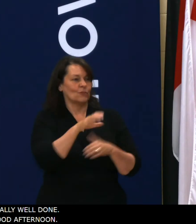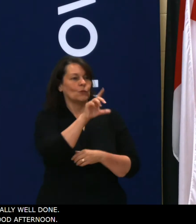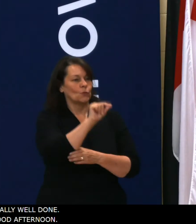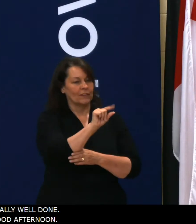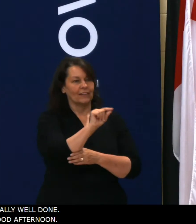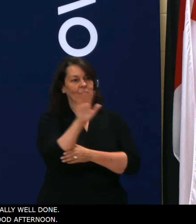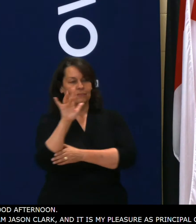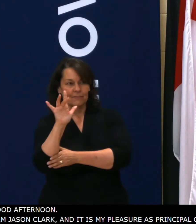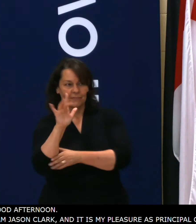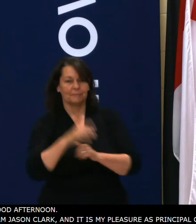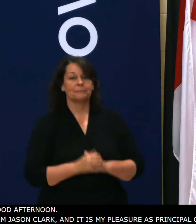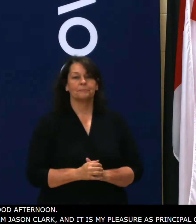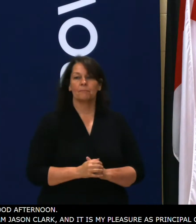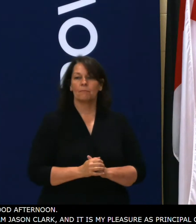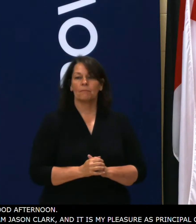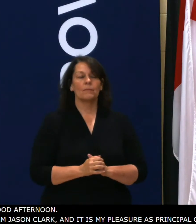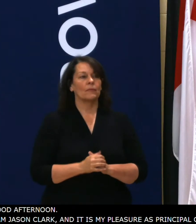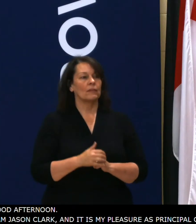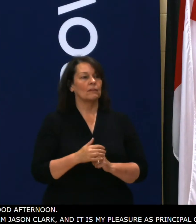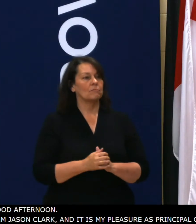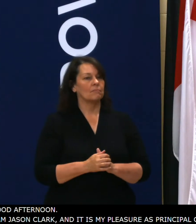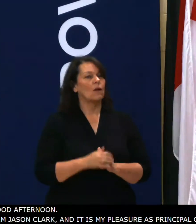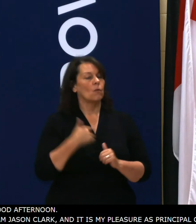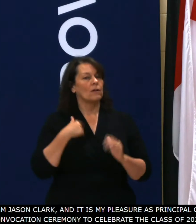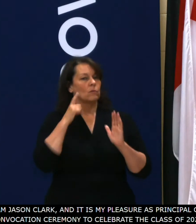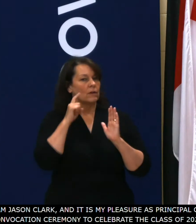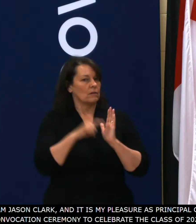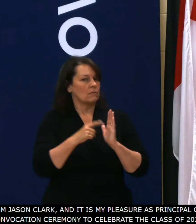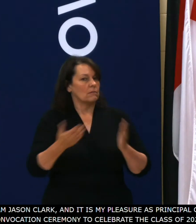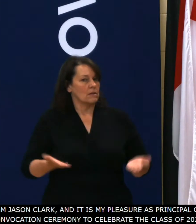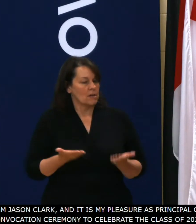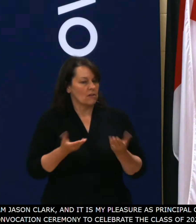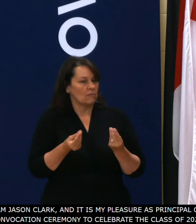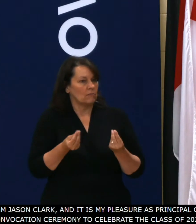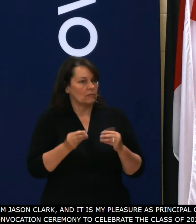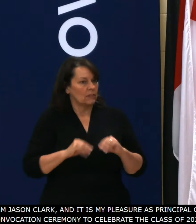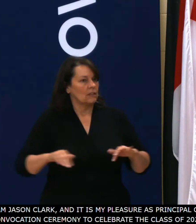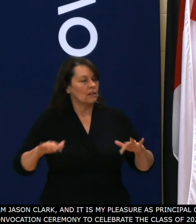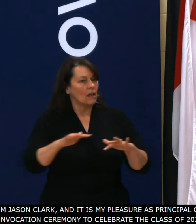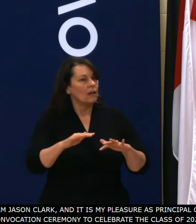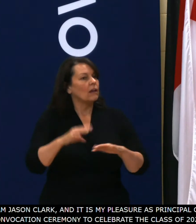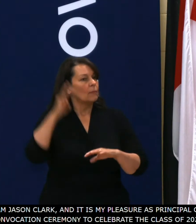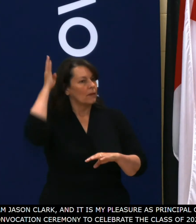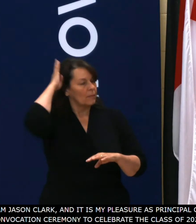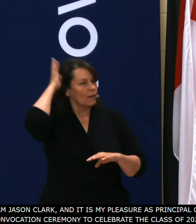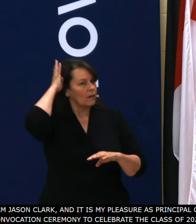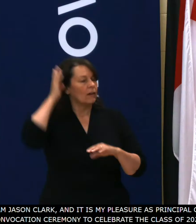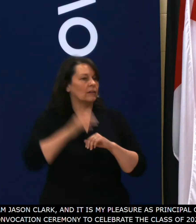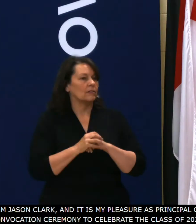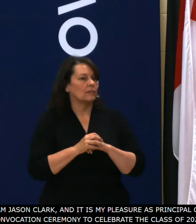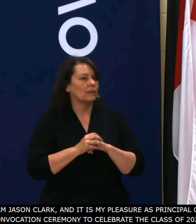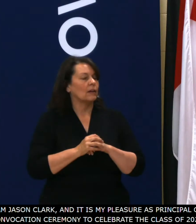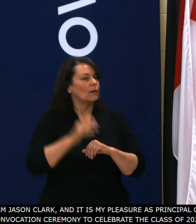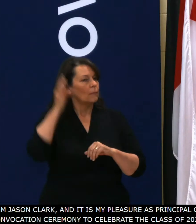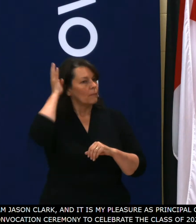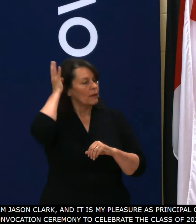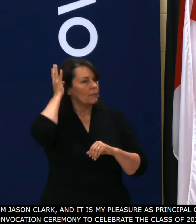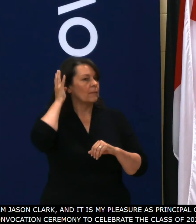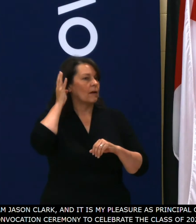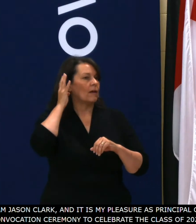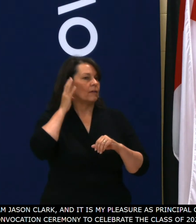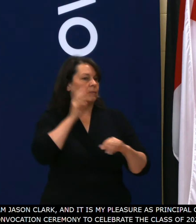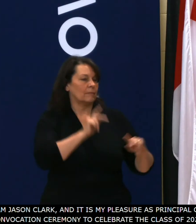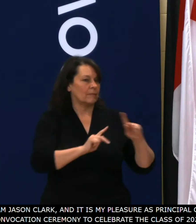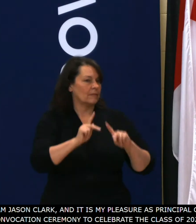I will begin by acknowledging that we are in Mi'kma'ki, the unceded territory and ancestral homeland of the Mi'kmaq Nation.